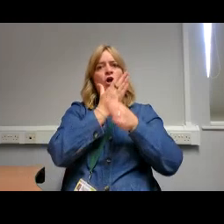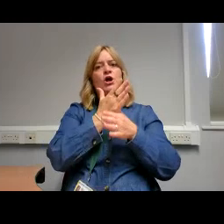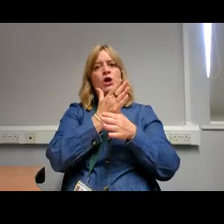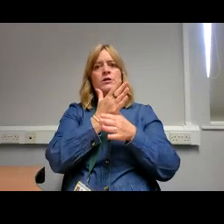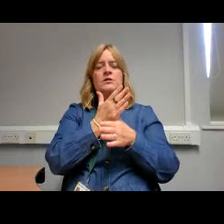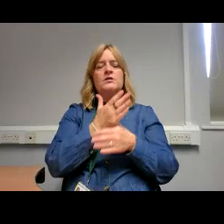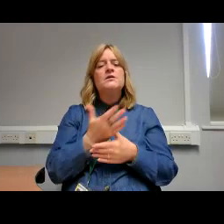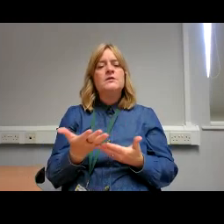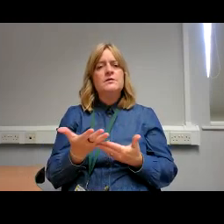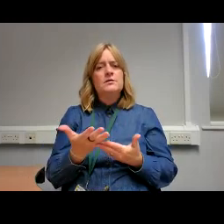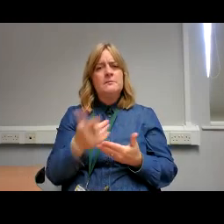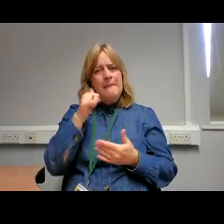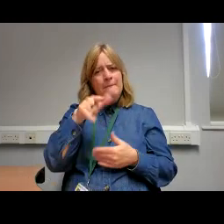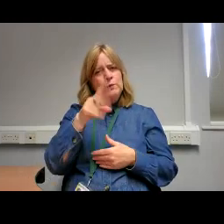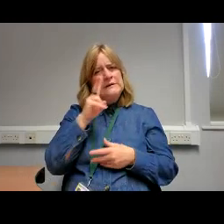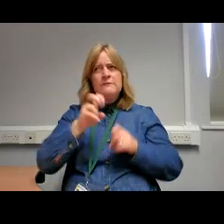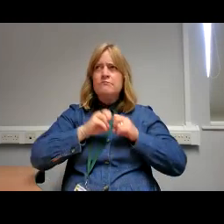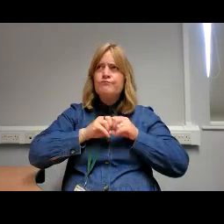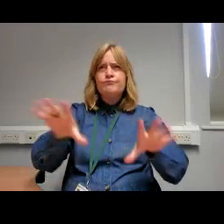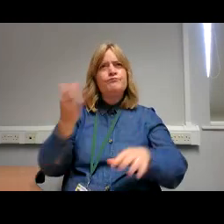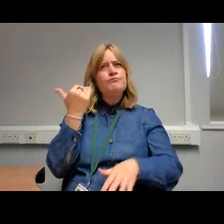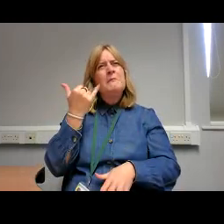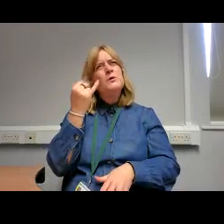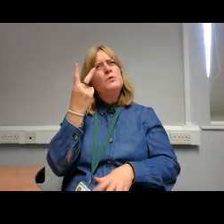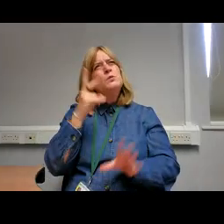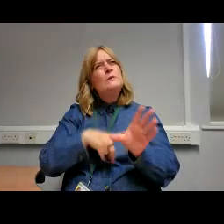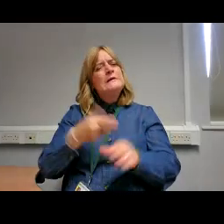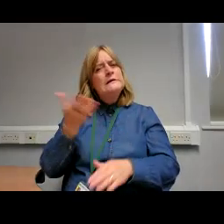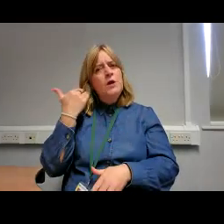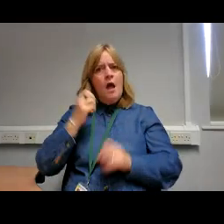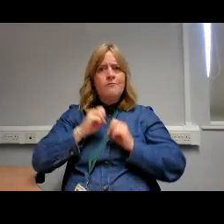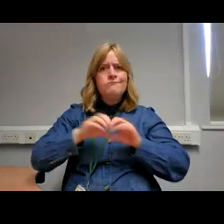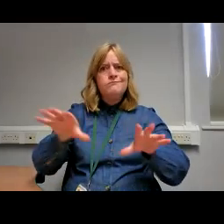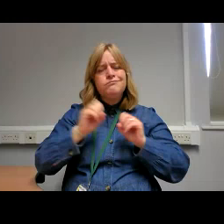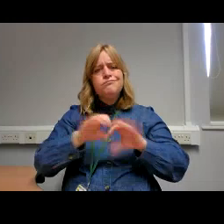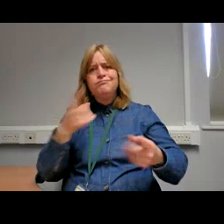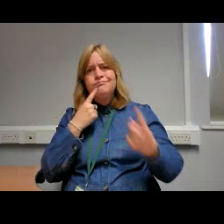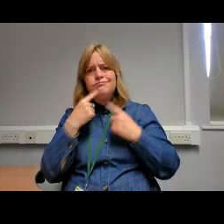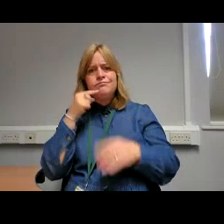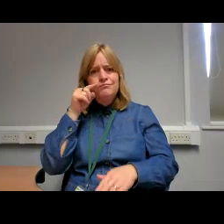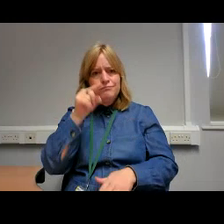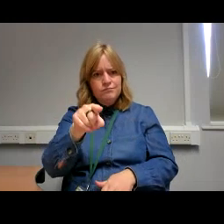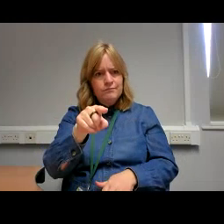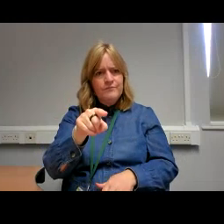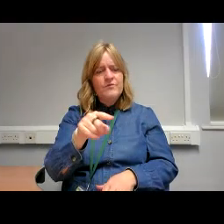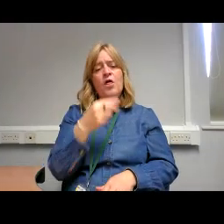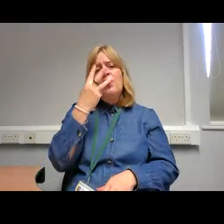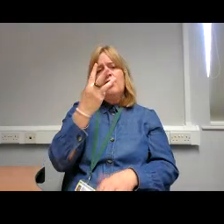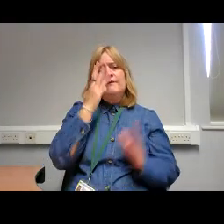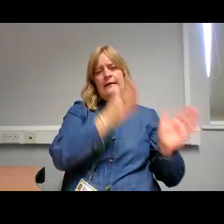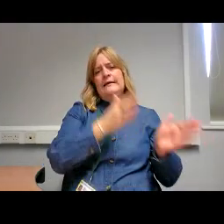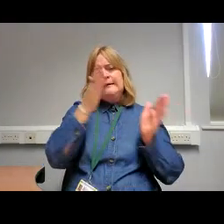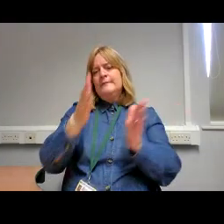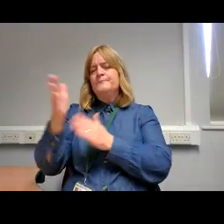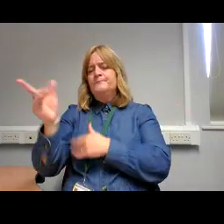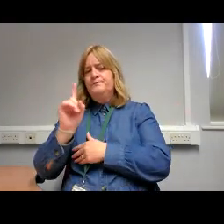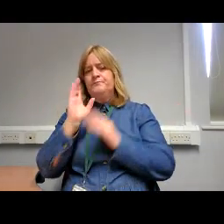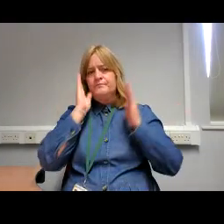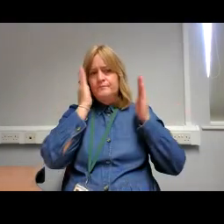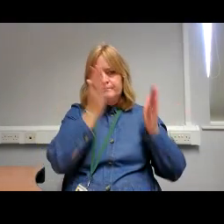about a couple of years ago now, and there are 3 elements to pharmacy first. The first being the